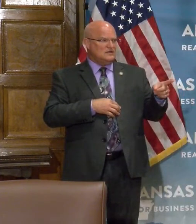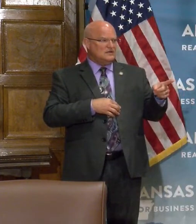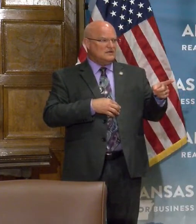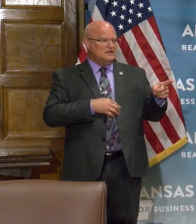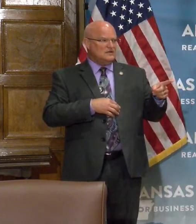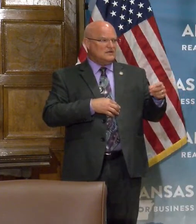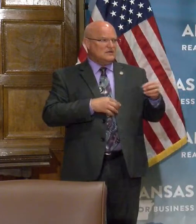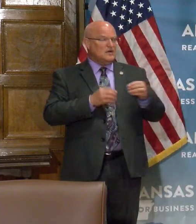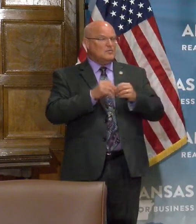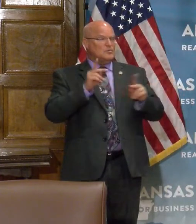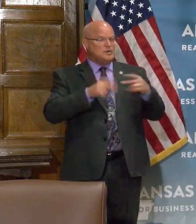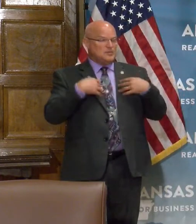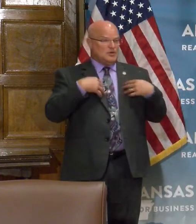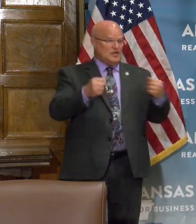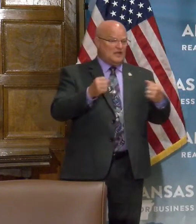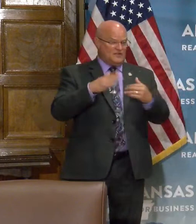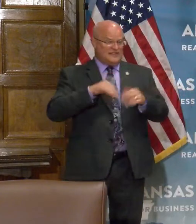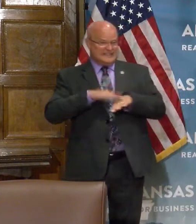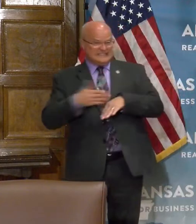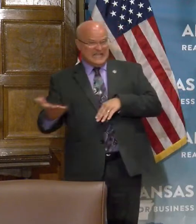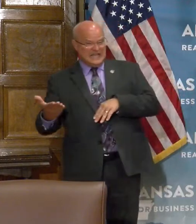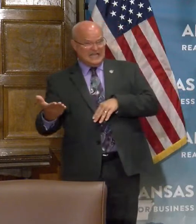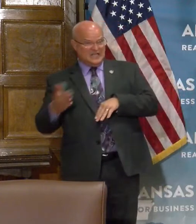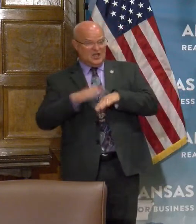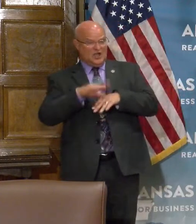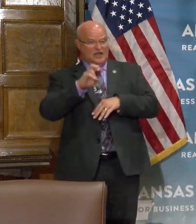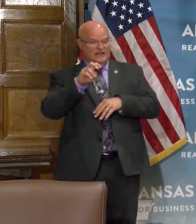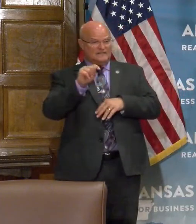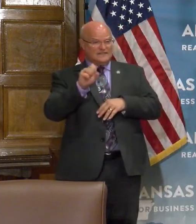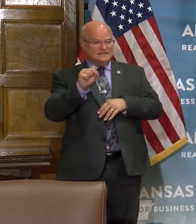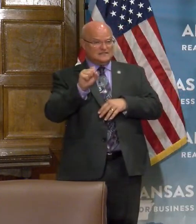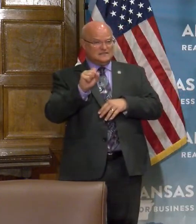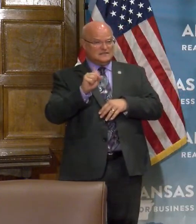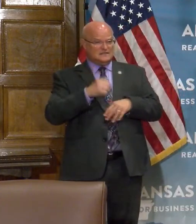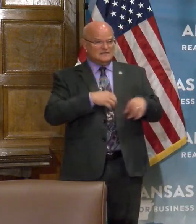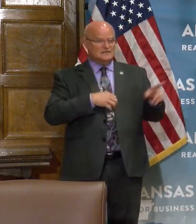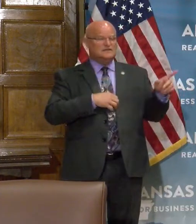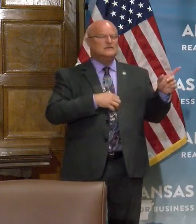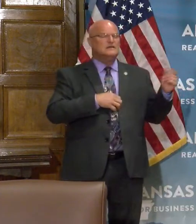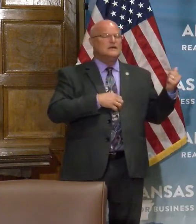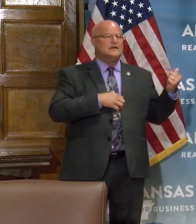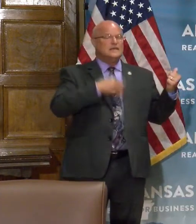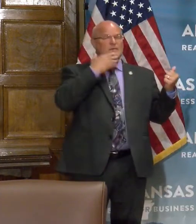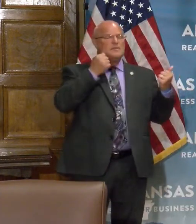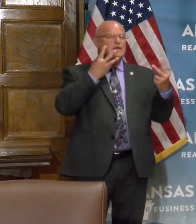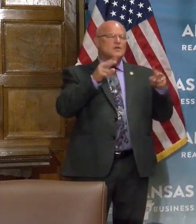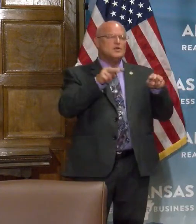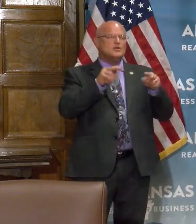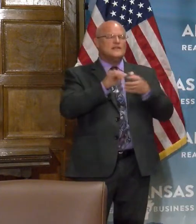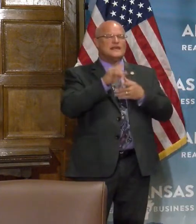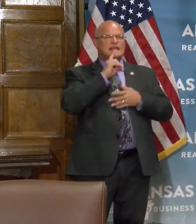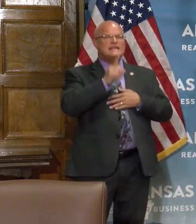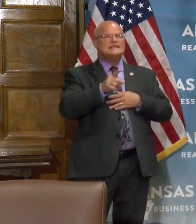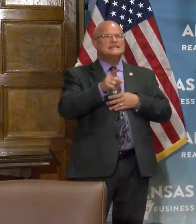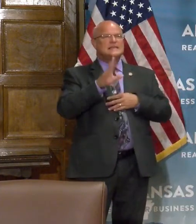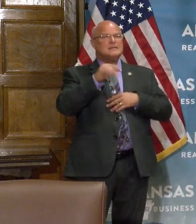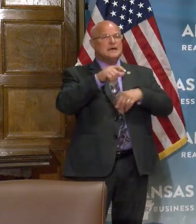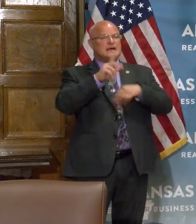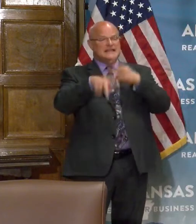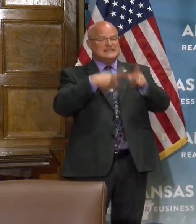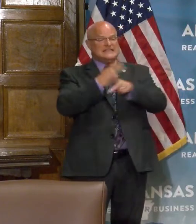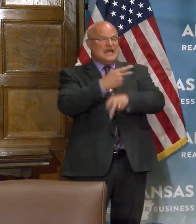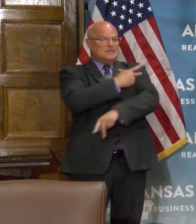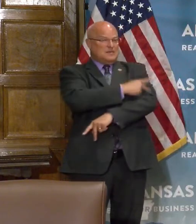that more people are recovering than dying over time? I think the better way to look at that is by the type